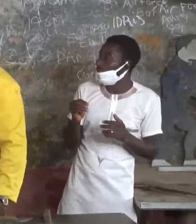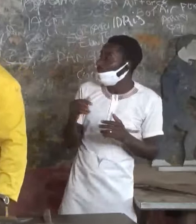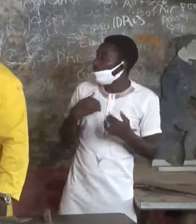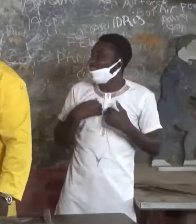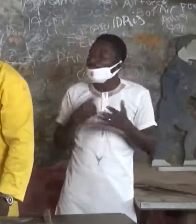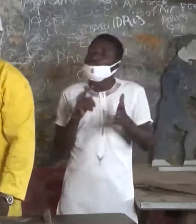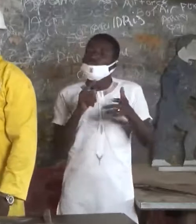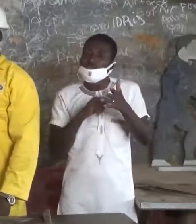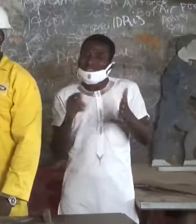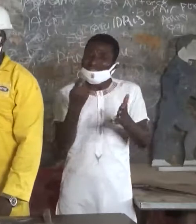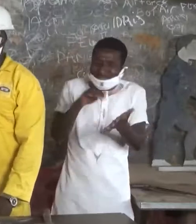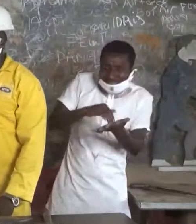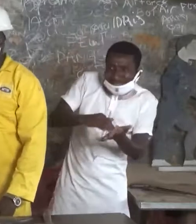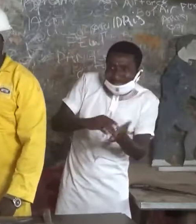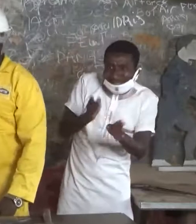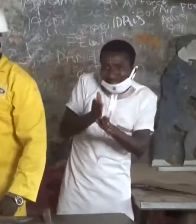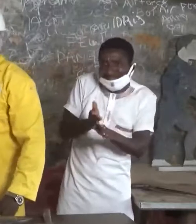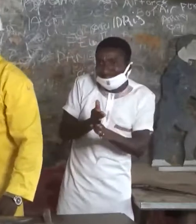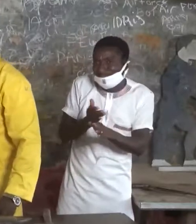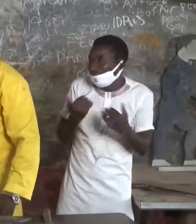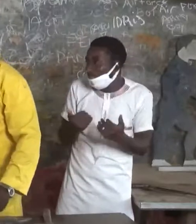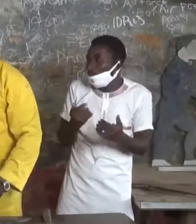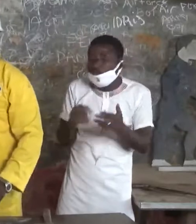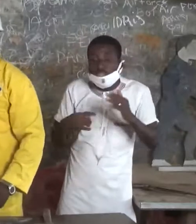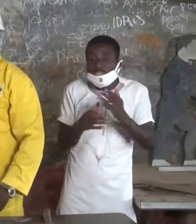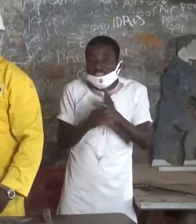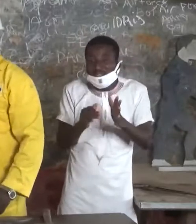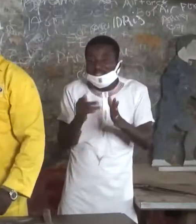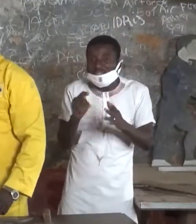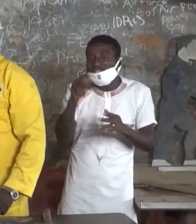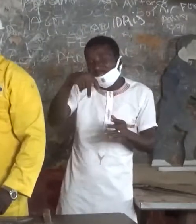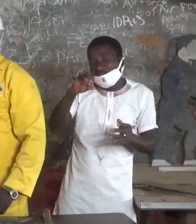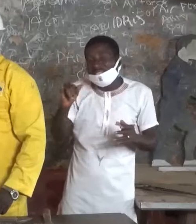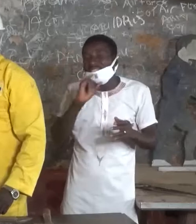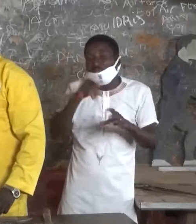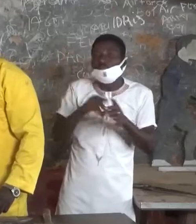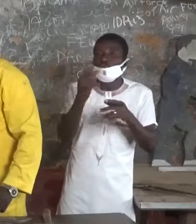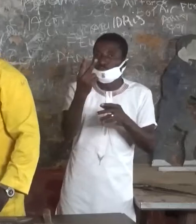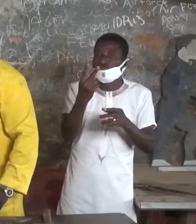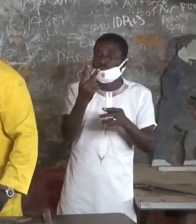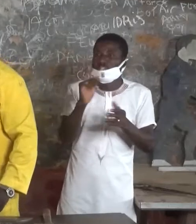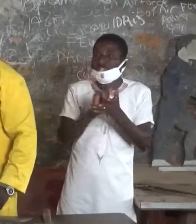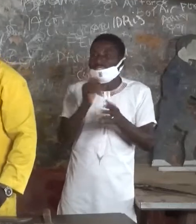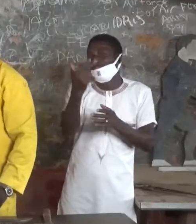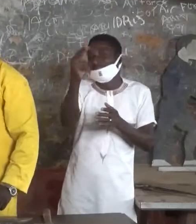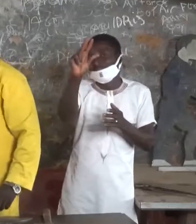mark a center line. Now, we'll divide the piece into two. That is